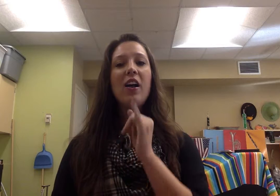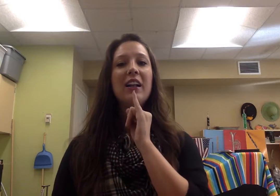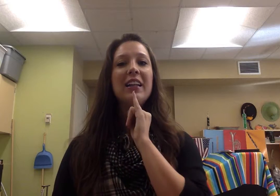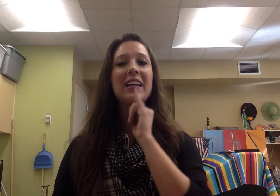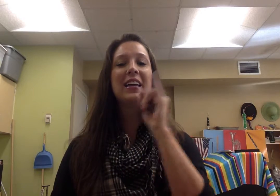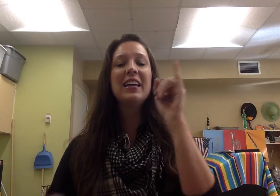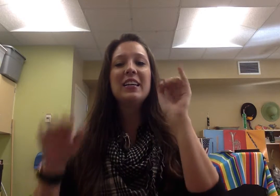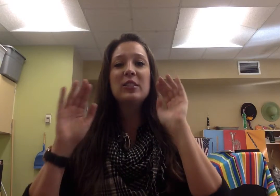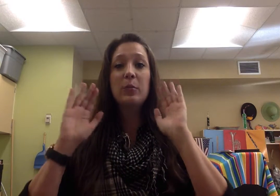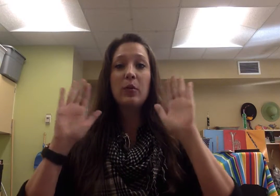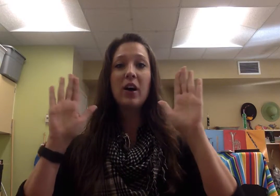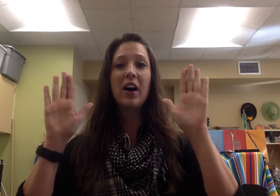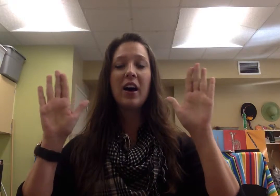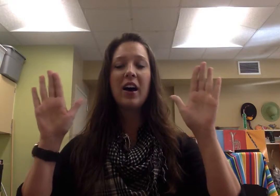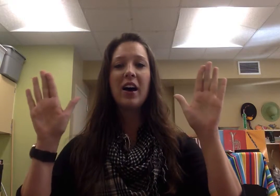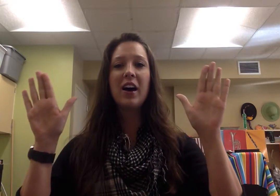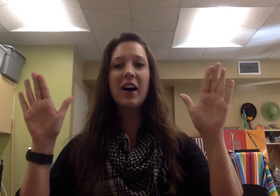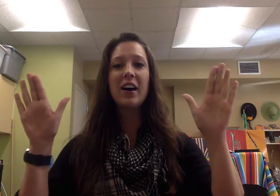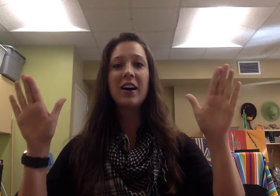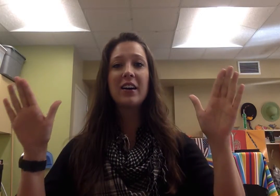all is bright.